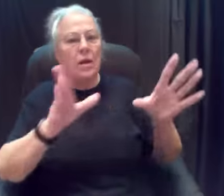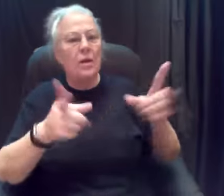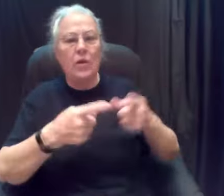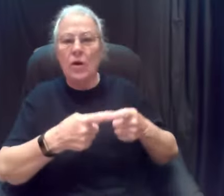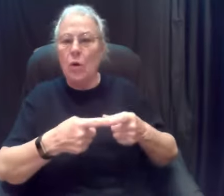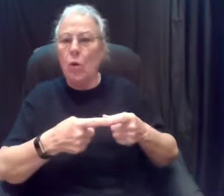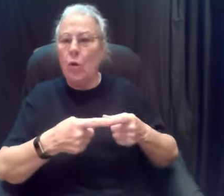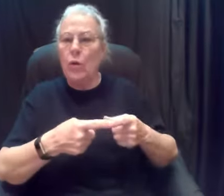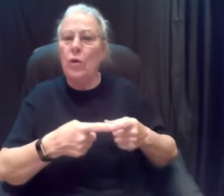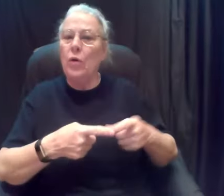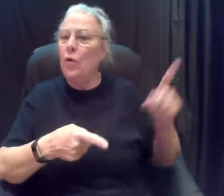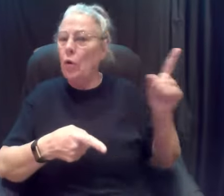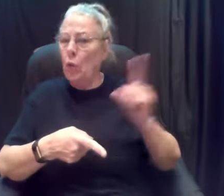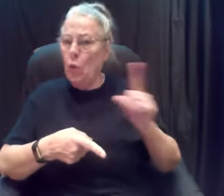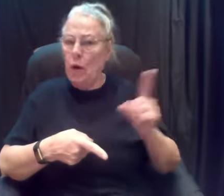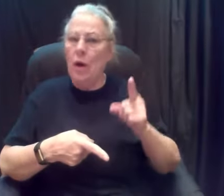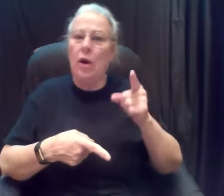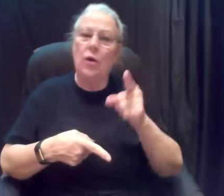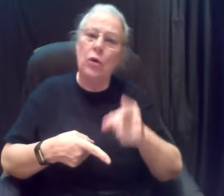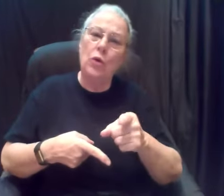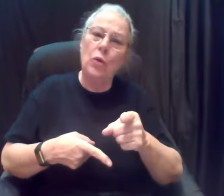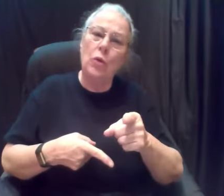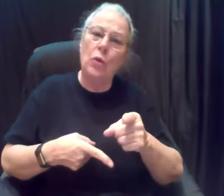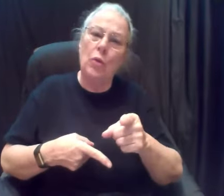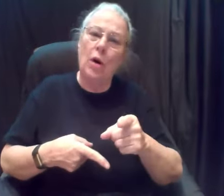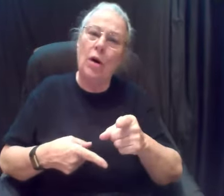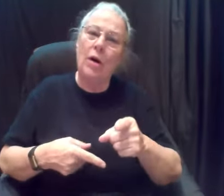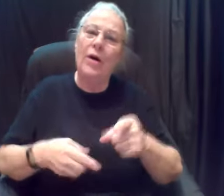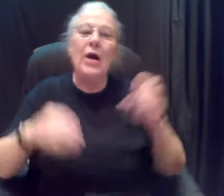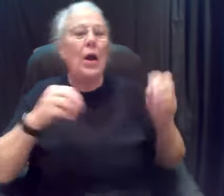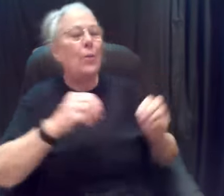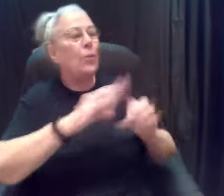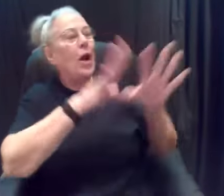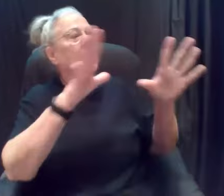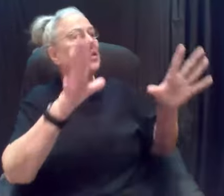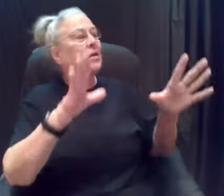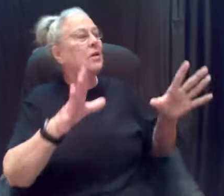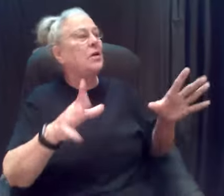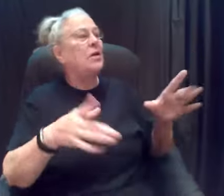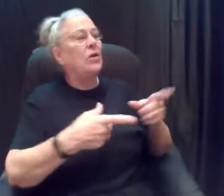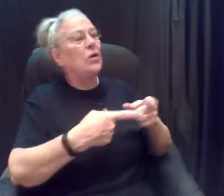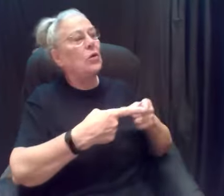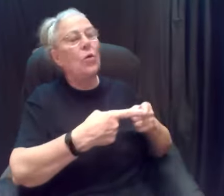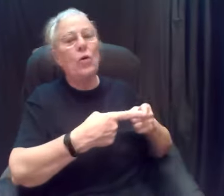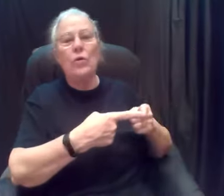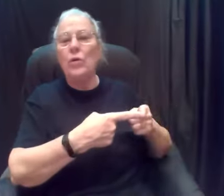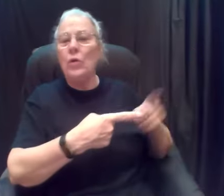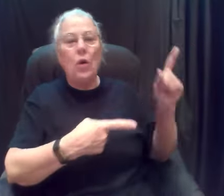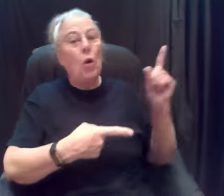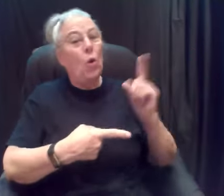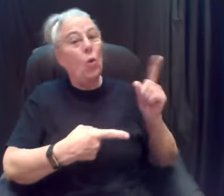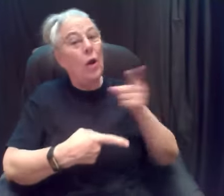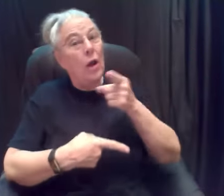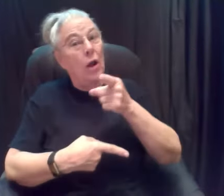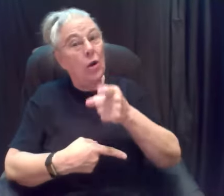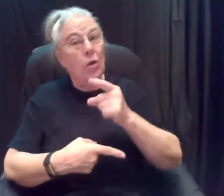the corner where you are. Brighten the corner where